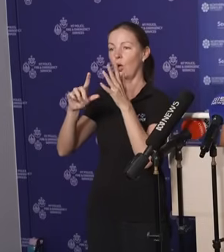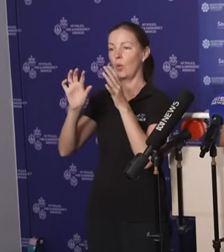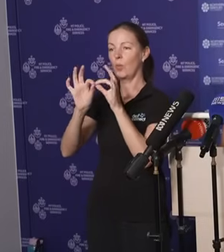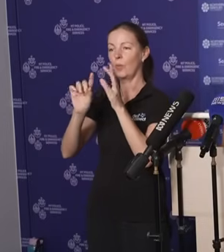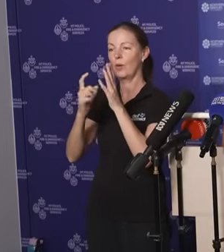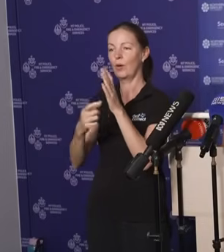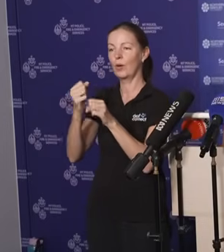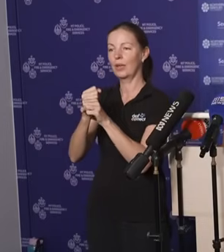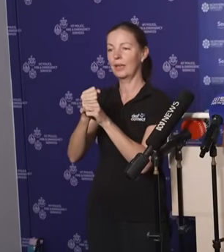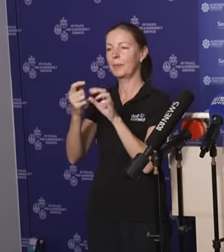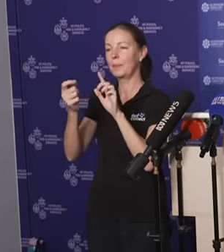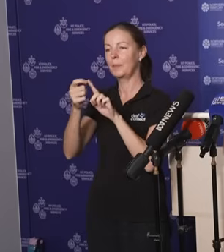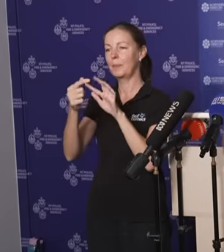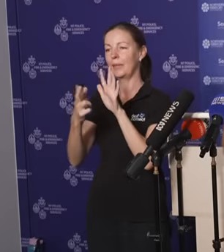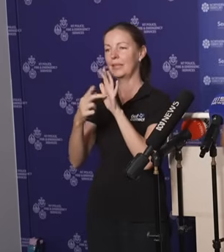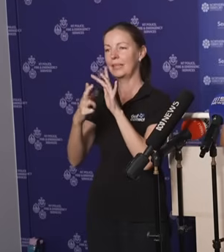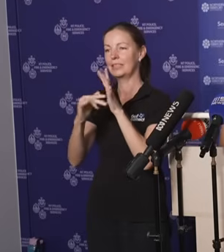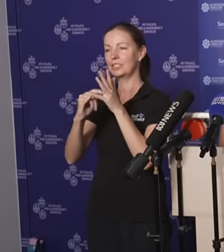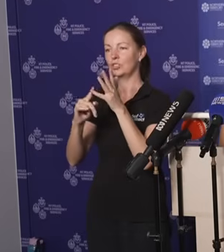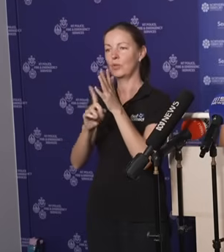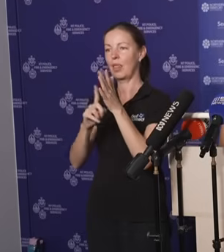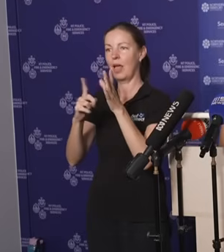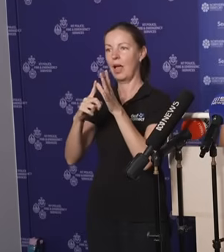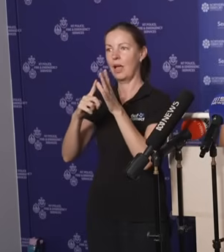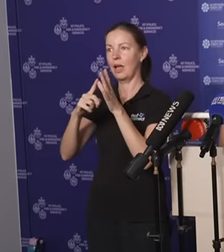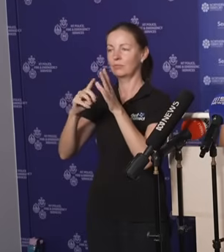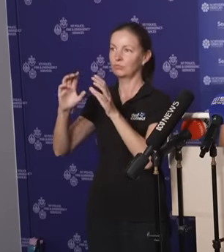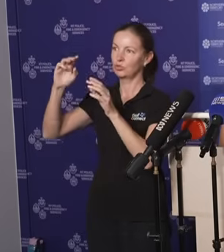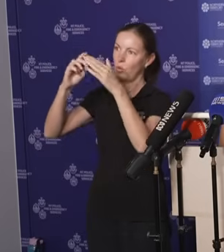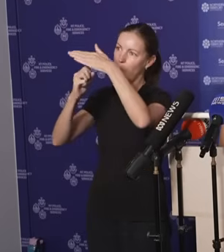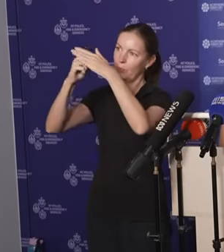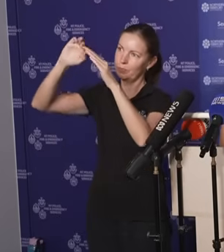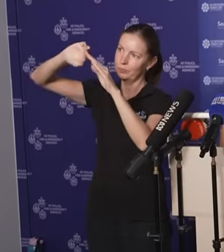Cyclone Fina. There were starting